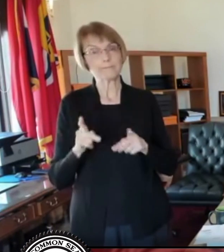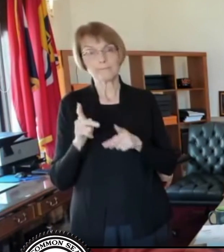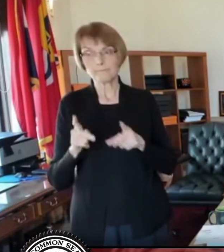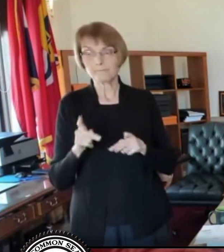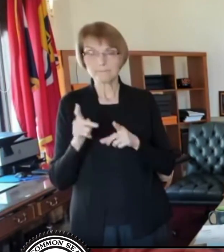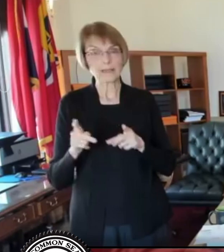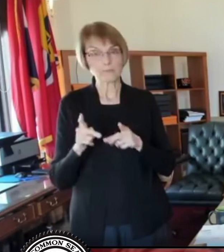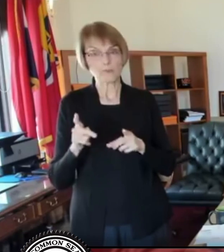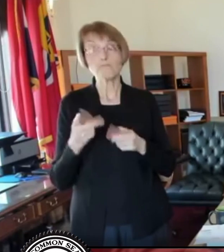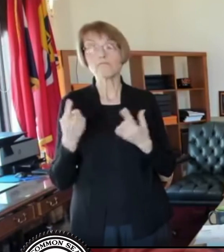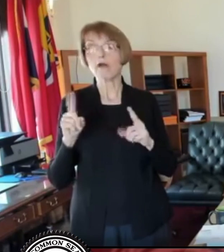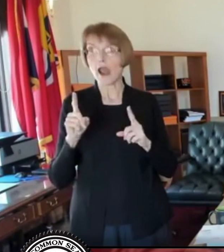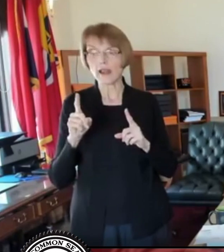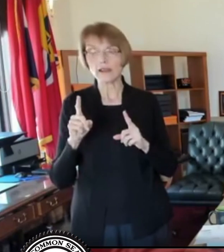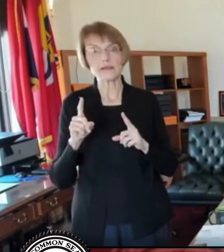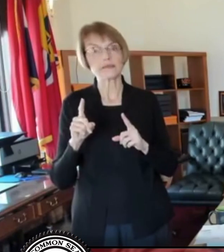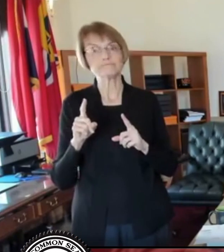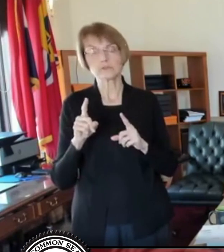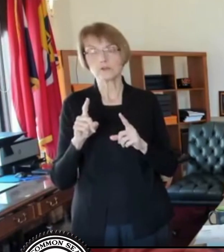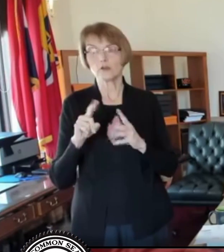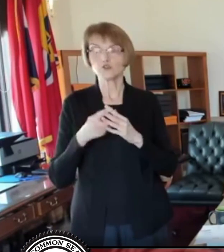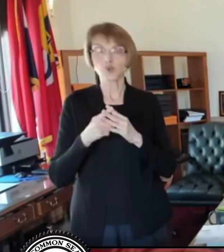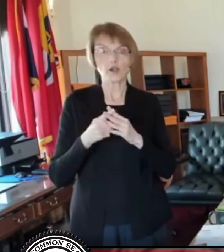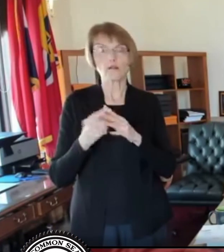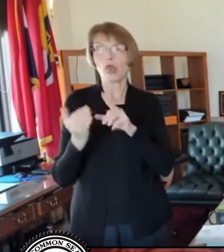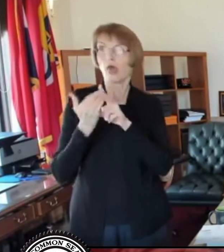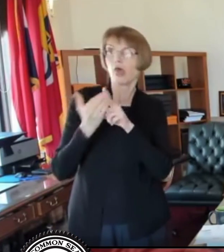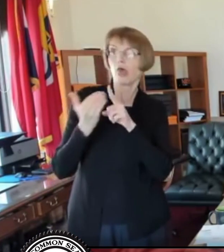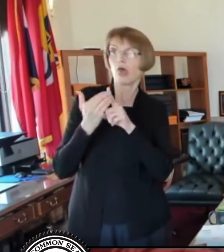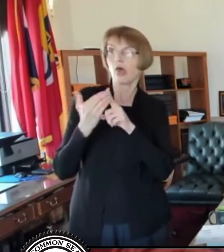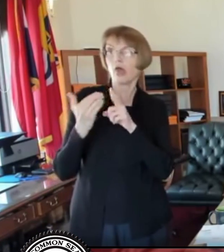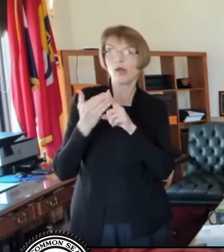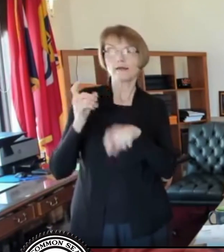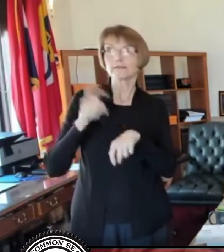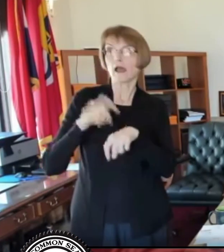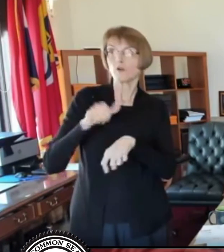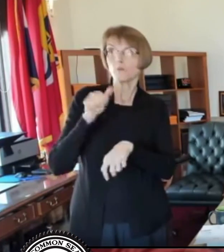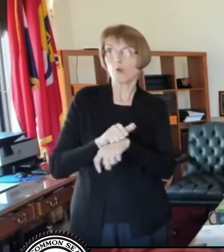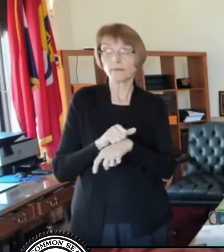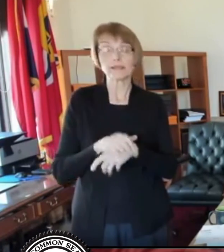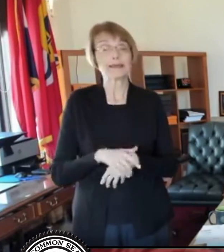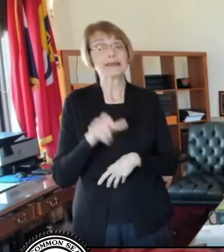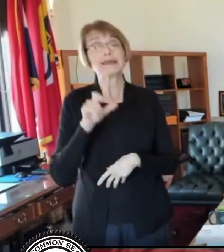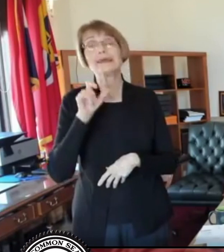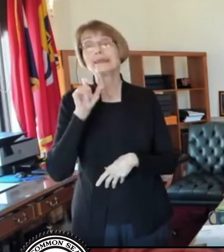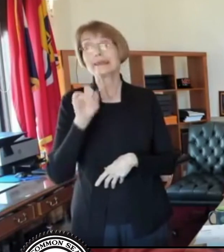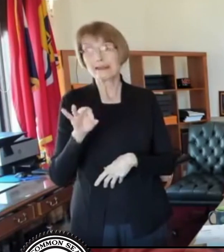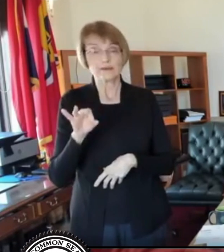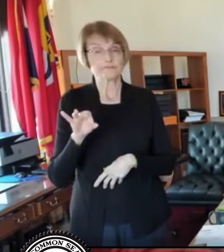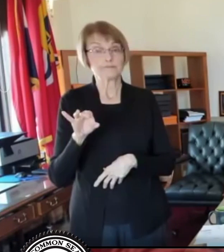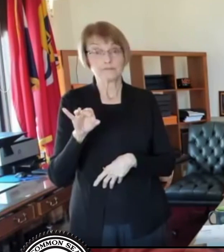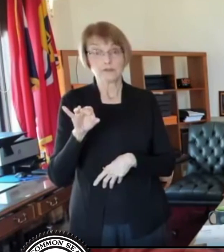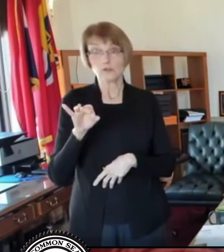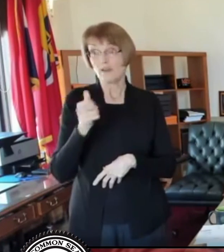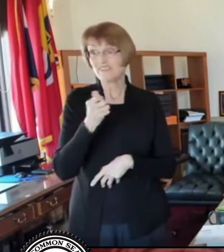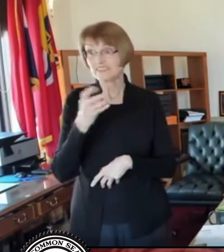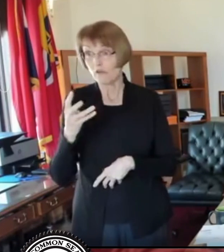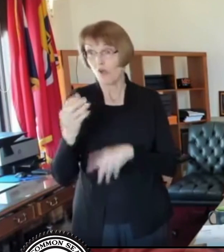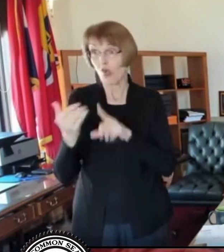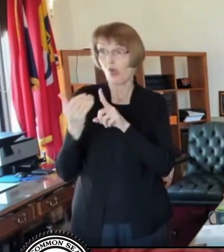notices for appointments. So if you get an invitation for an appointment, please just make one appointment and keep that